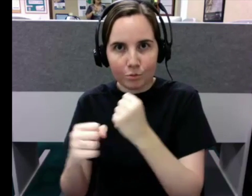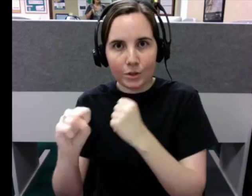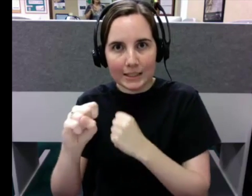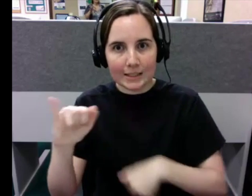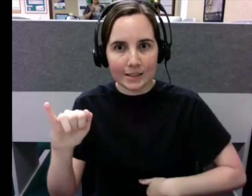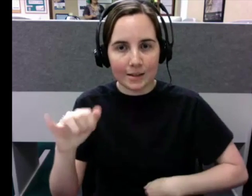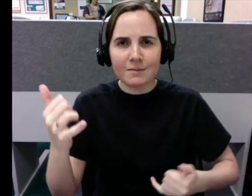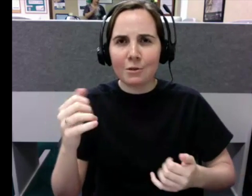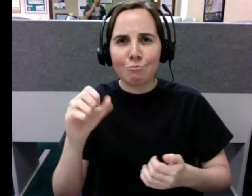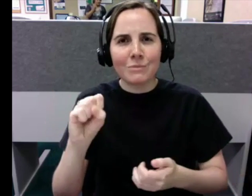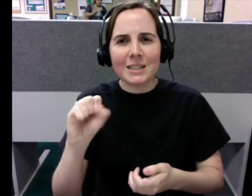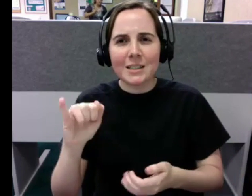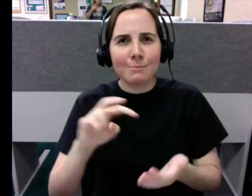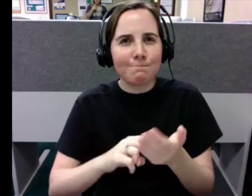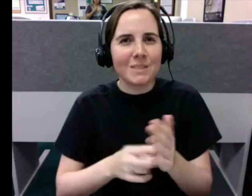What is SSI?